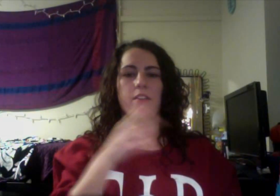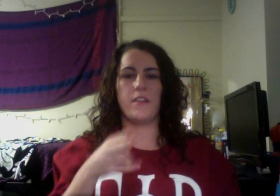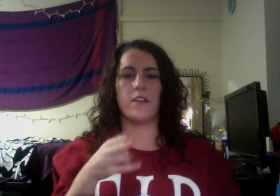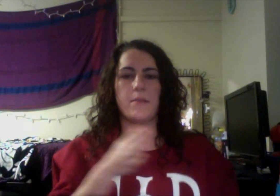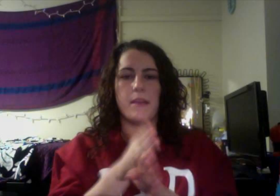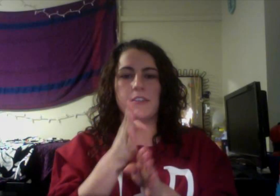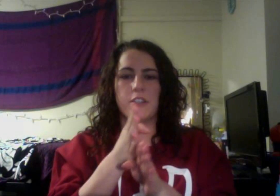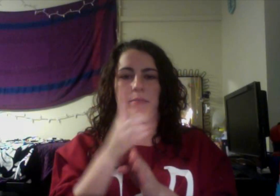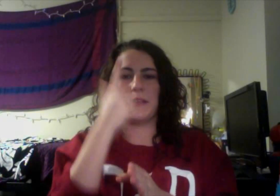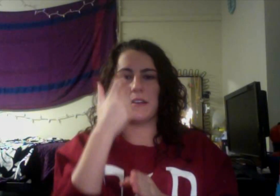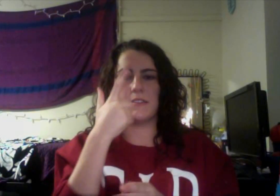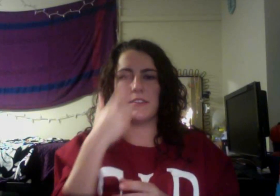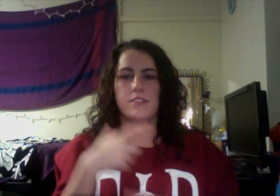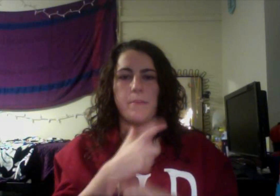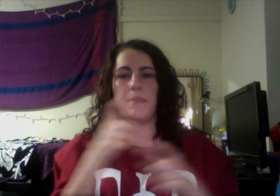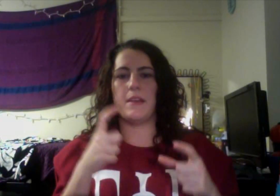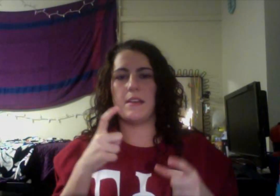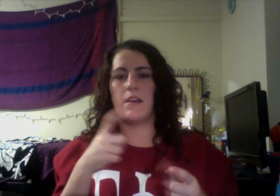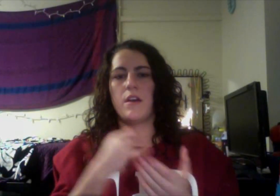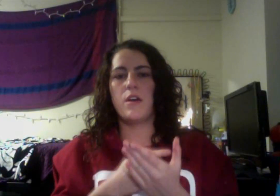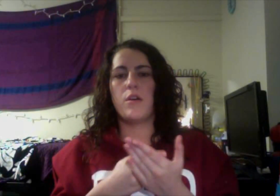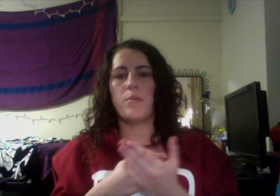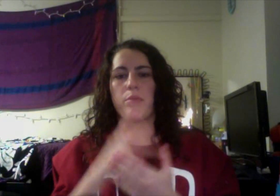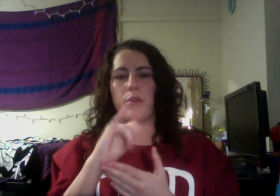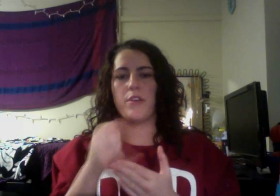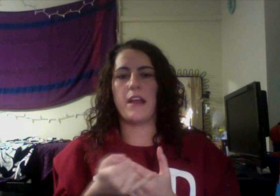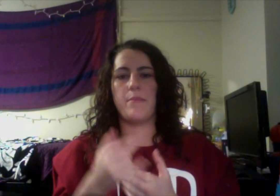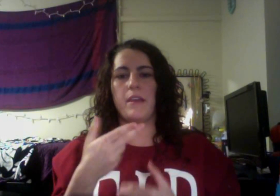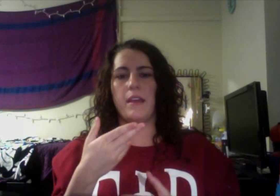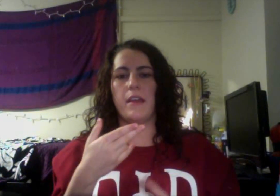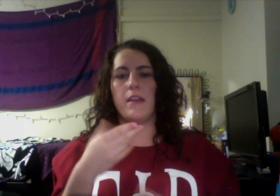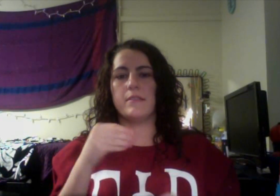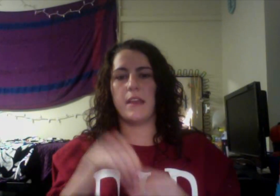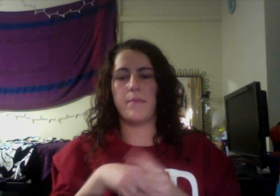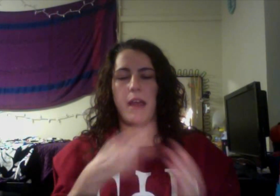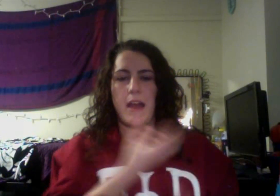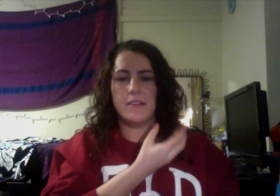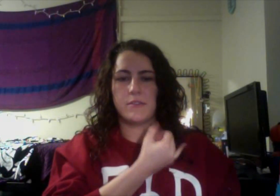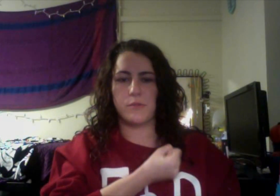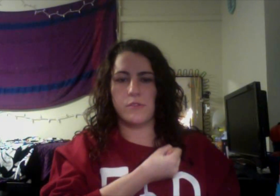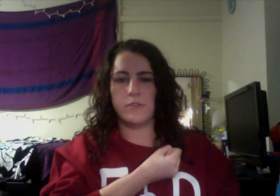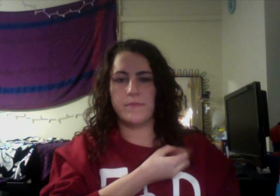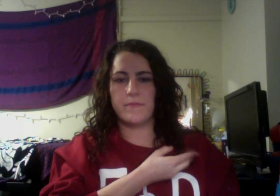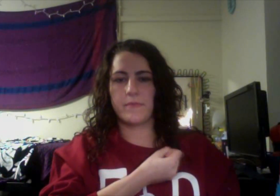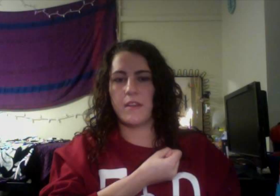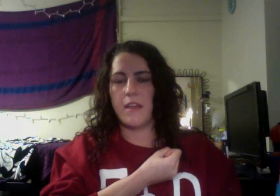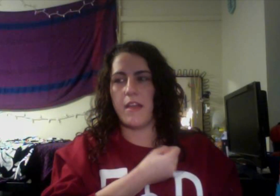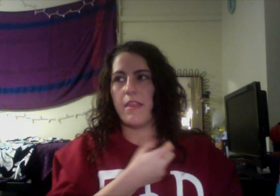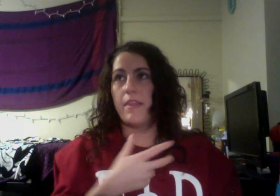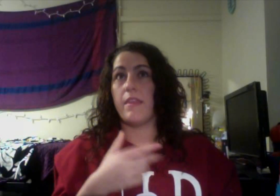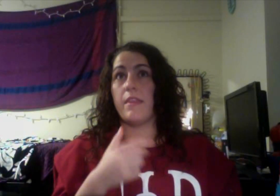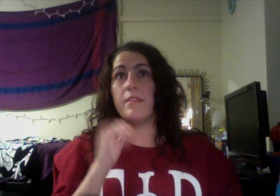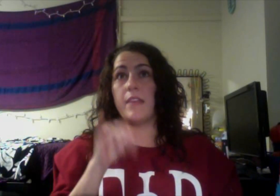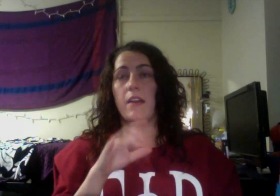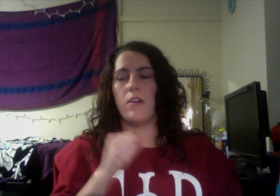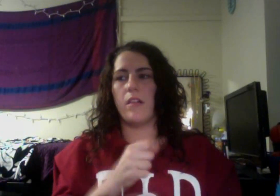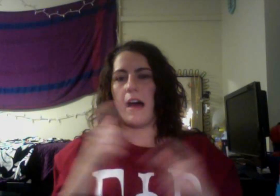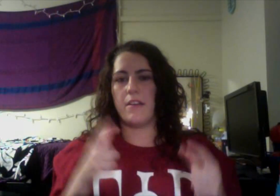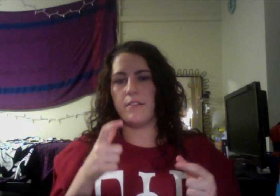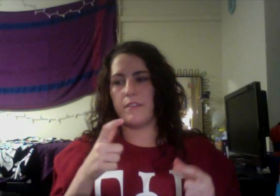hearing major because there's a big program in my high school that a lot of